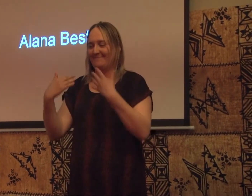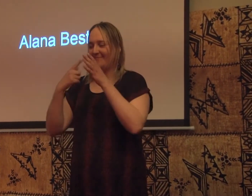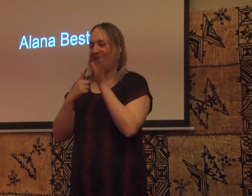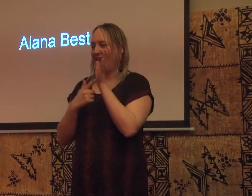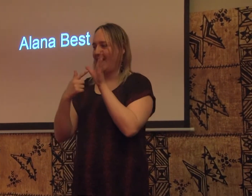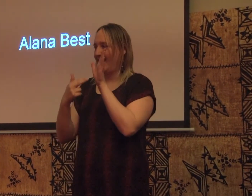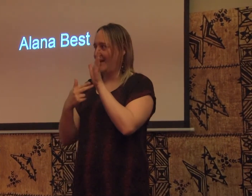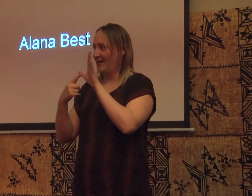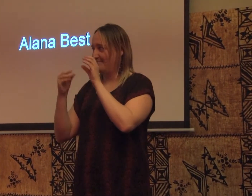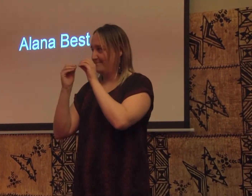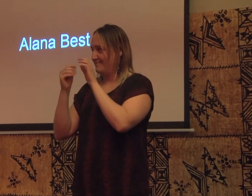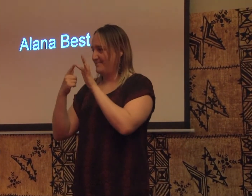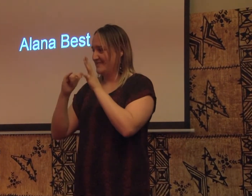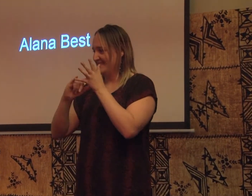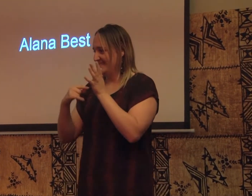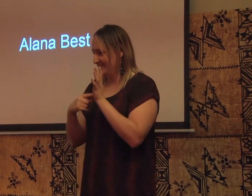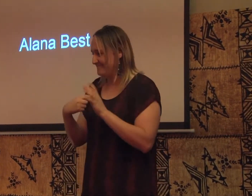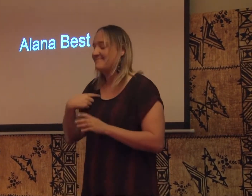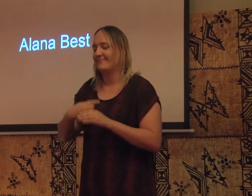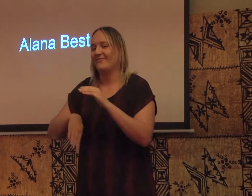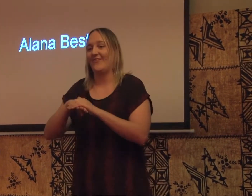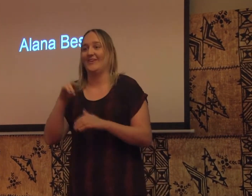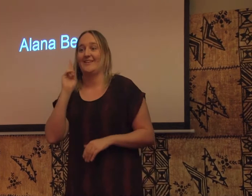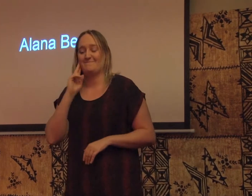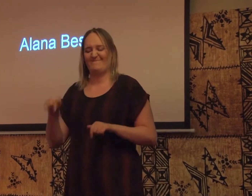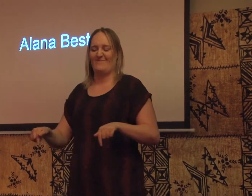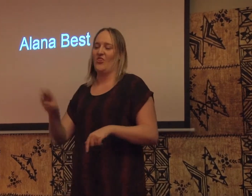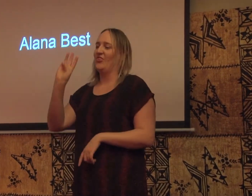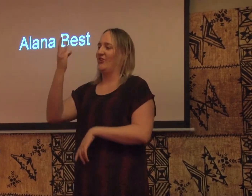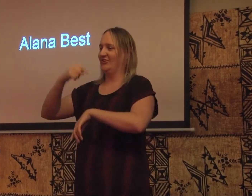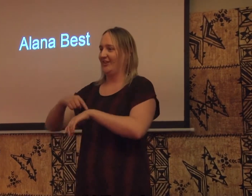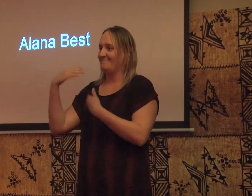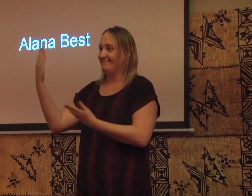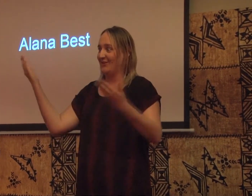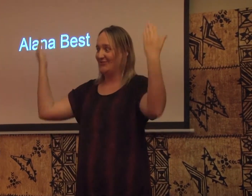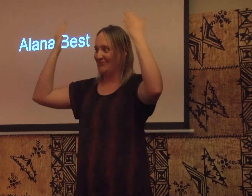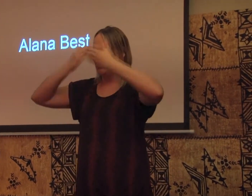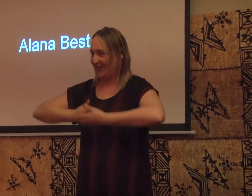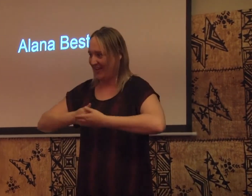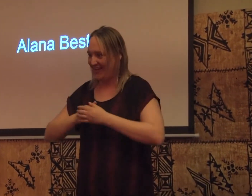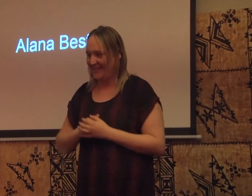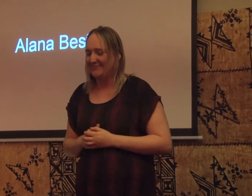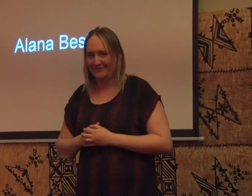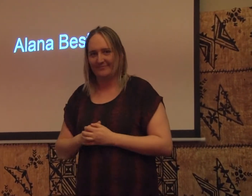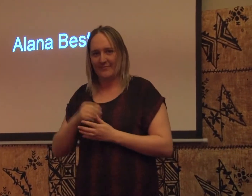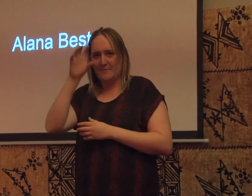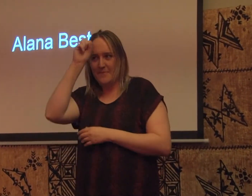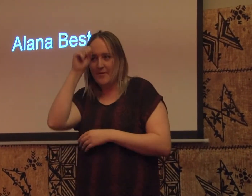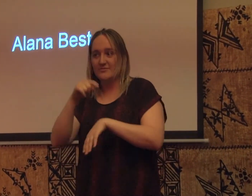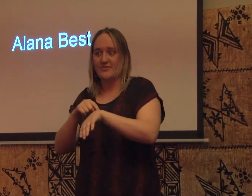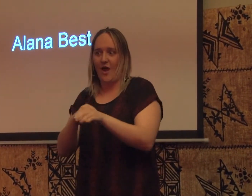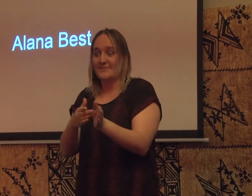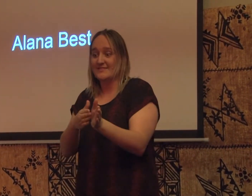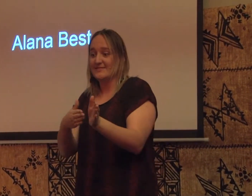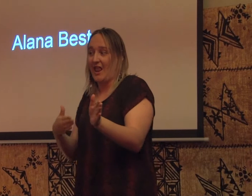Hello, everyone. As Damien said, I'm Alana Best. I'm deaf, and this is the third time I've presented